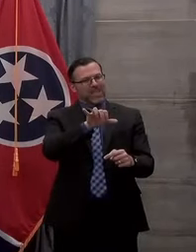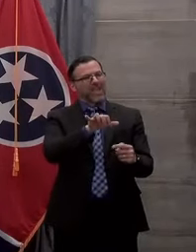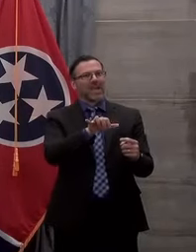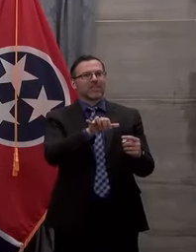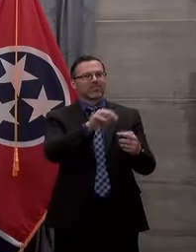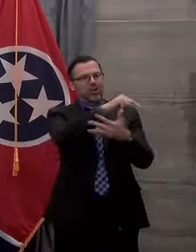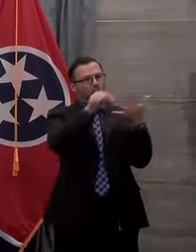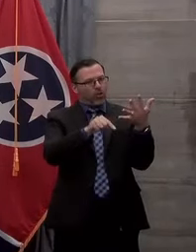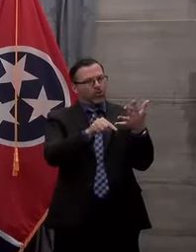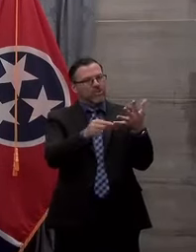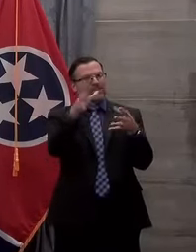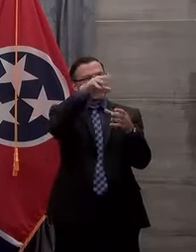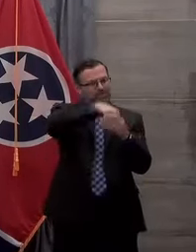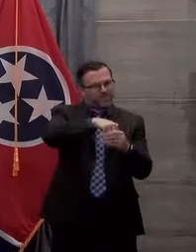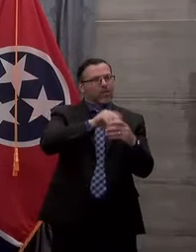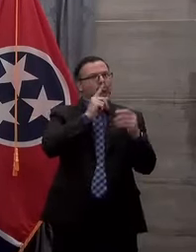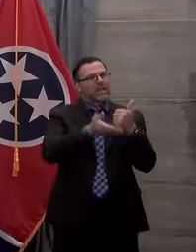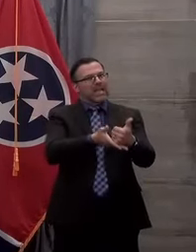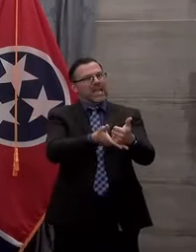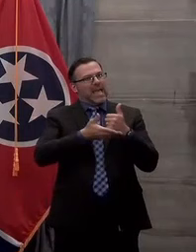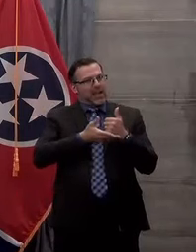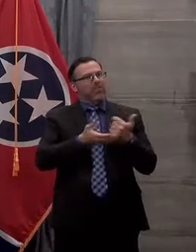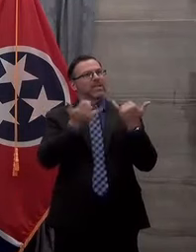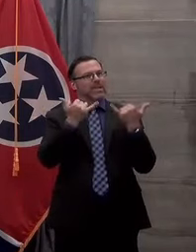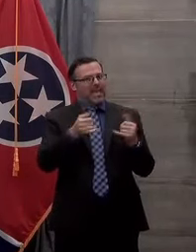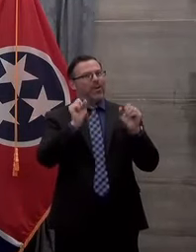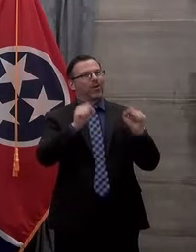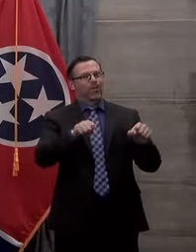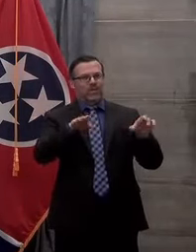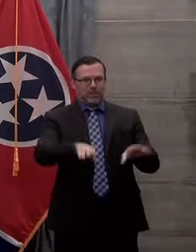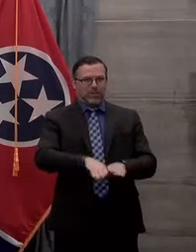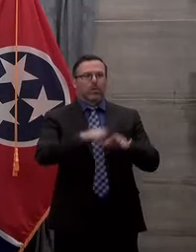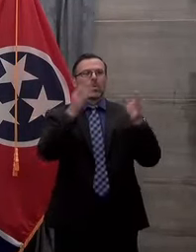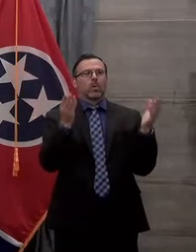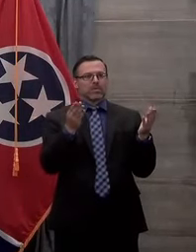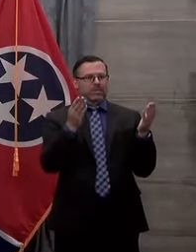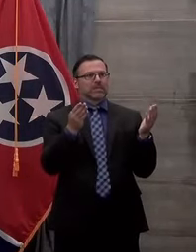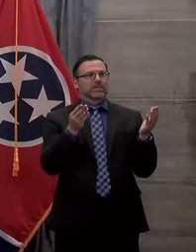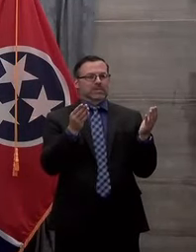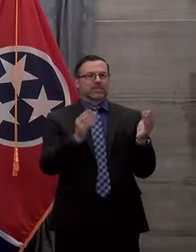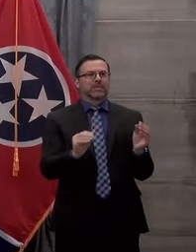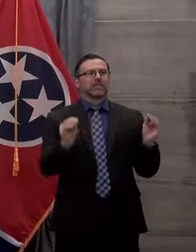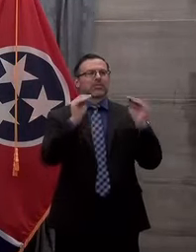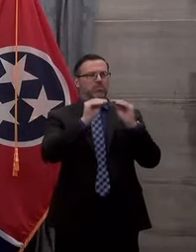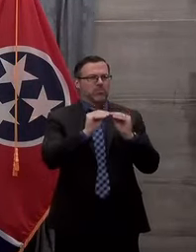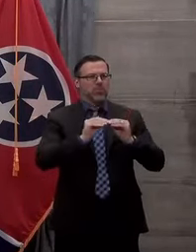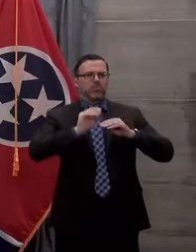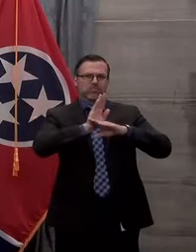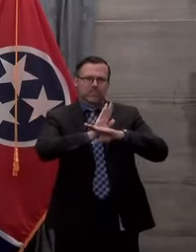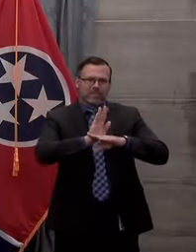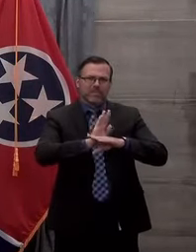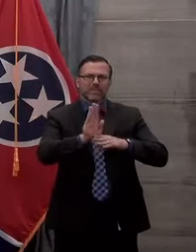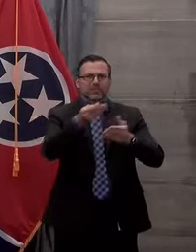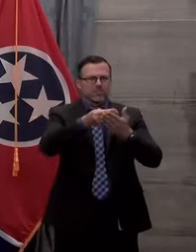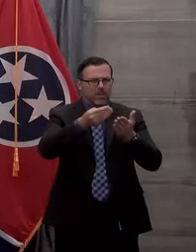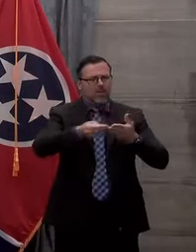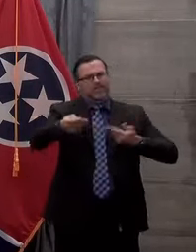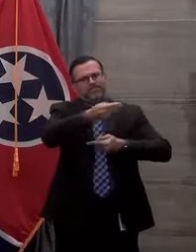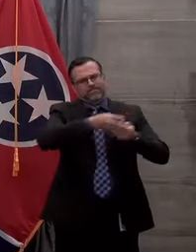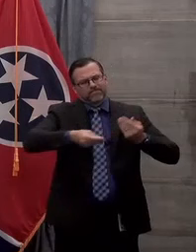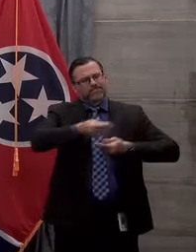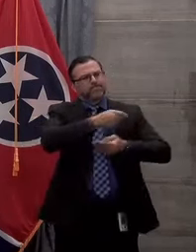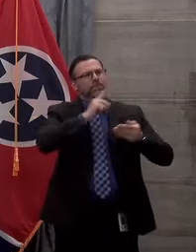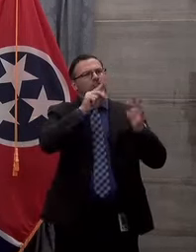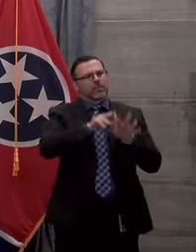allowed us to move forward in this environment of an opened economy. It's incredibly important